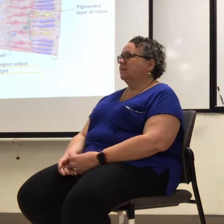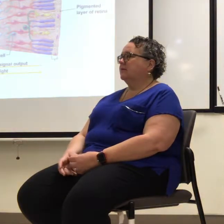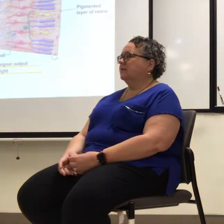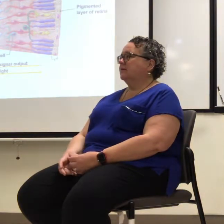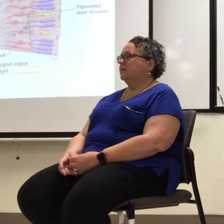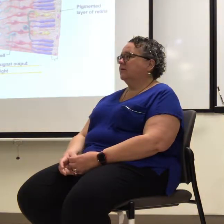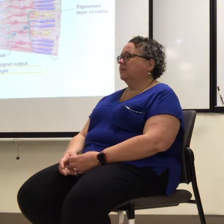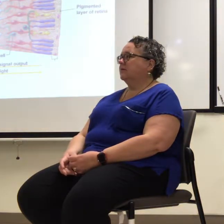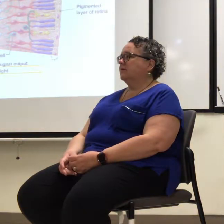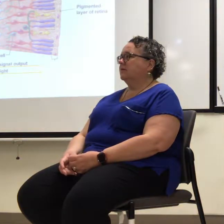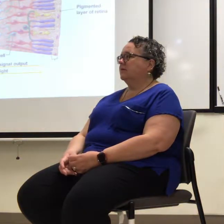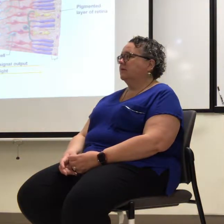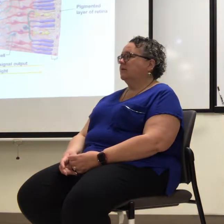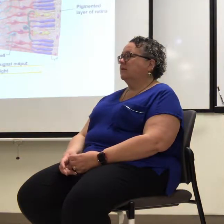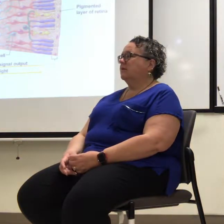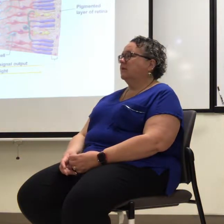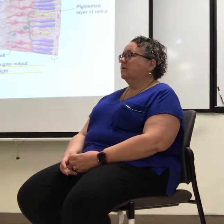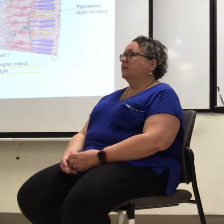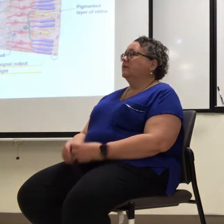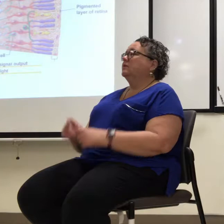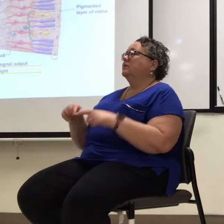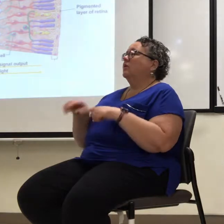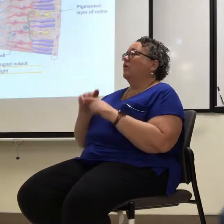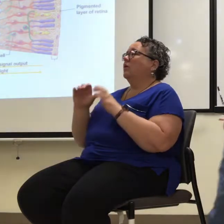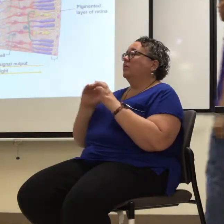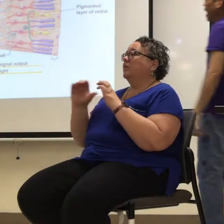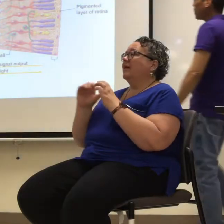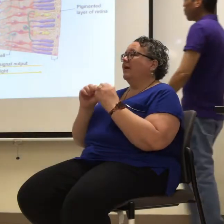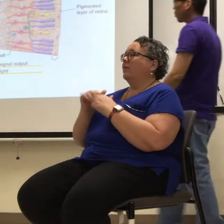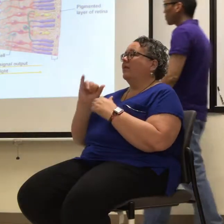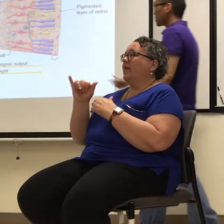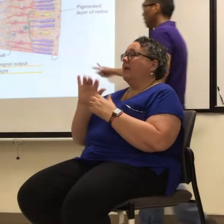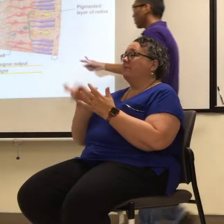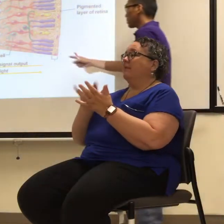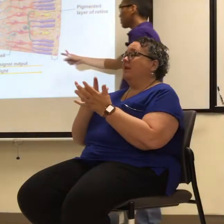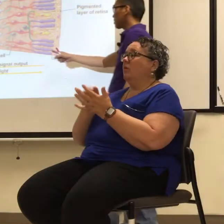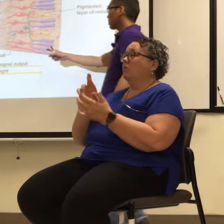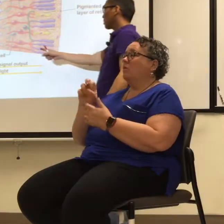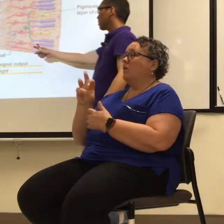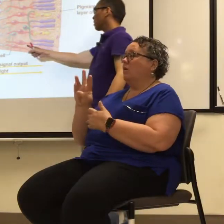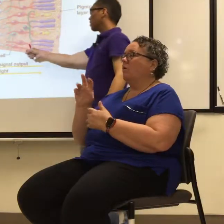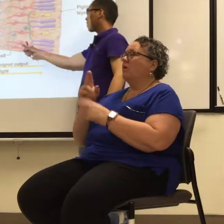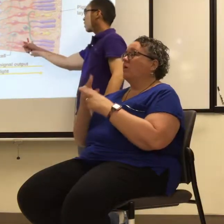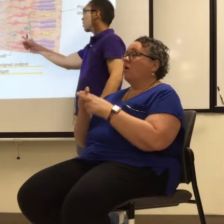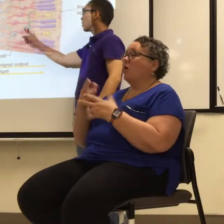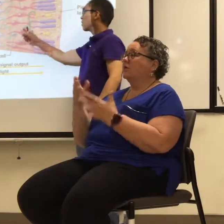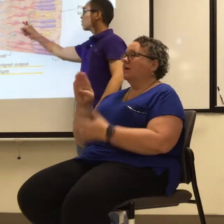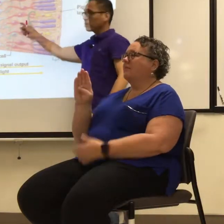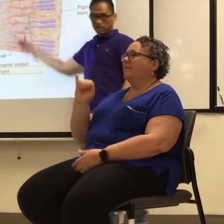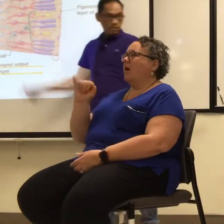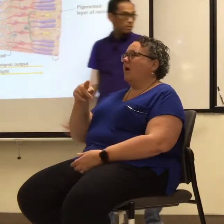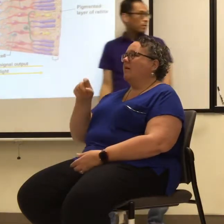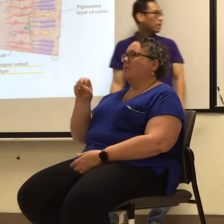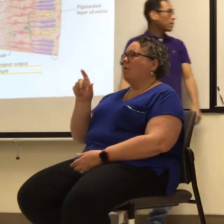Okay, well anyways, they communicate with this middle row of cells called the bipolar cells. Right here.